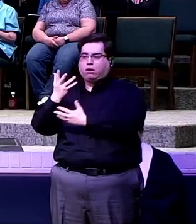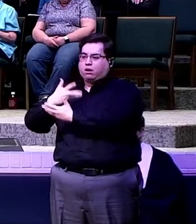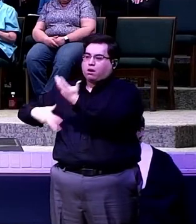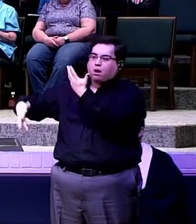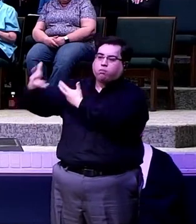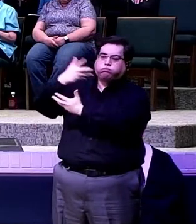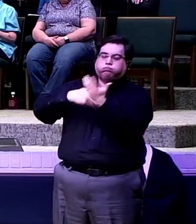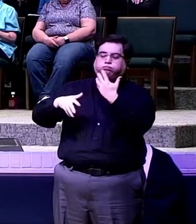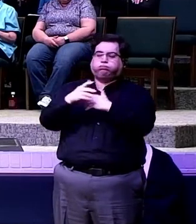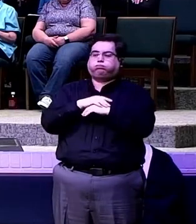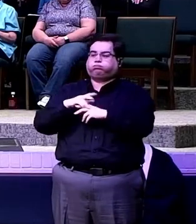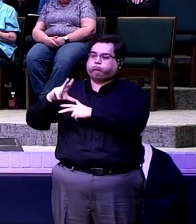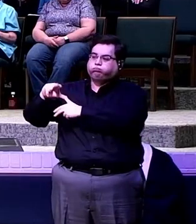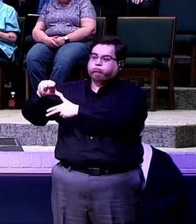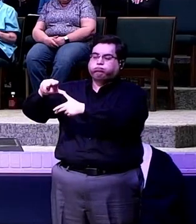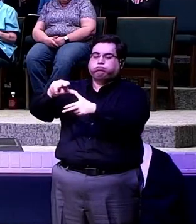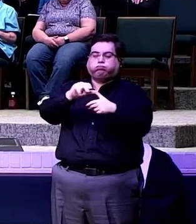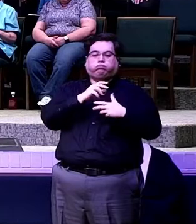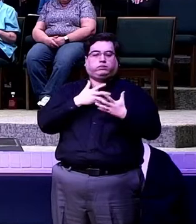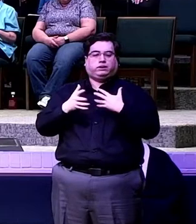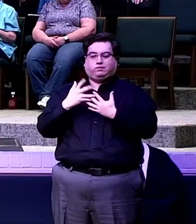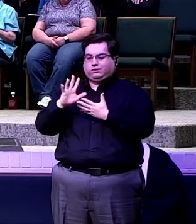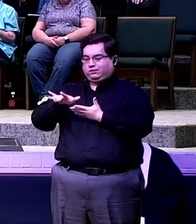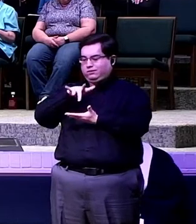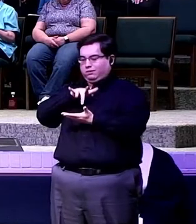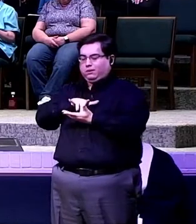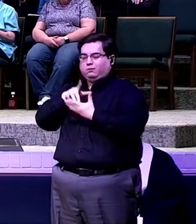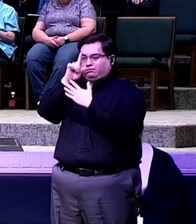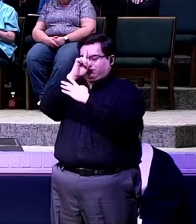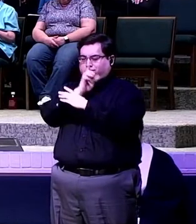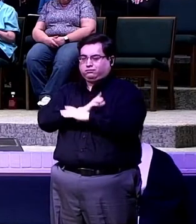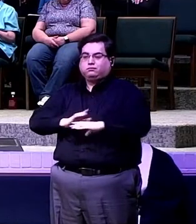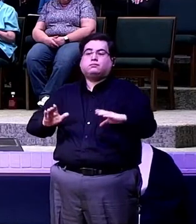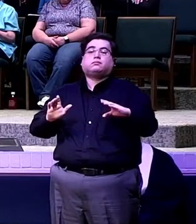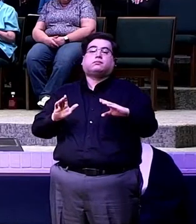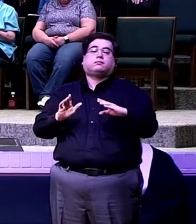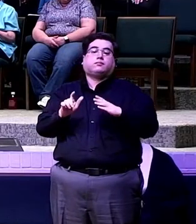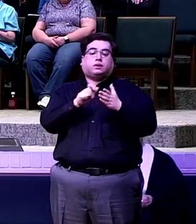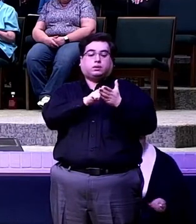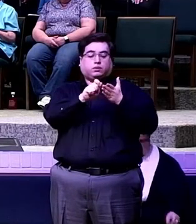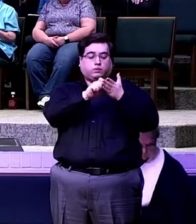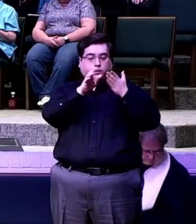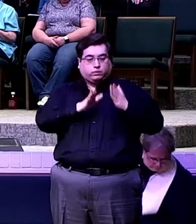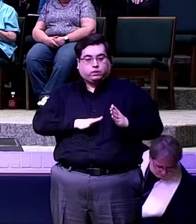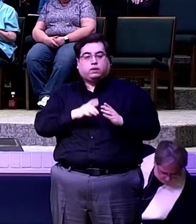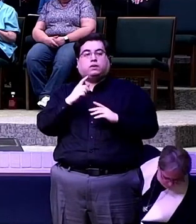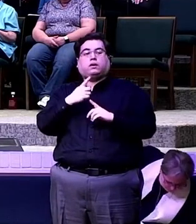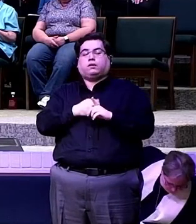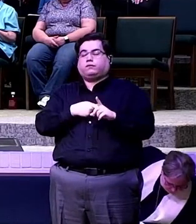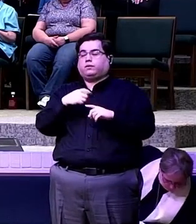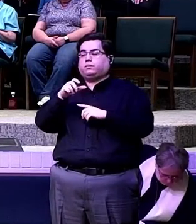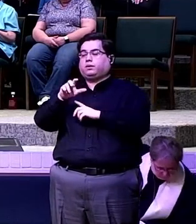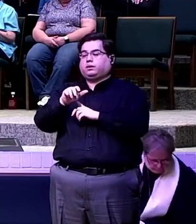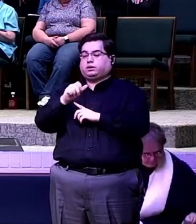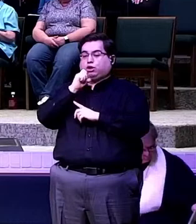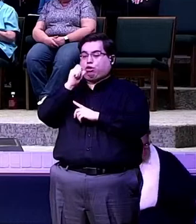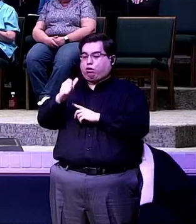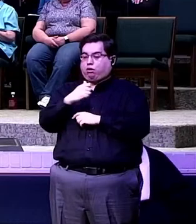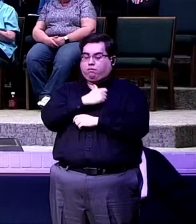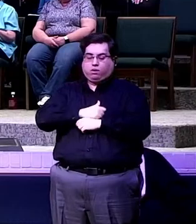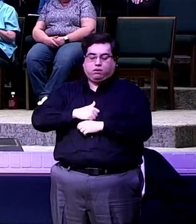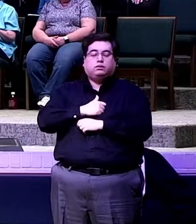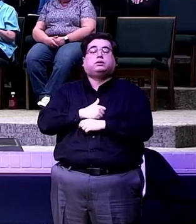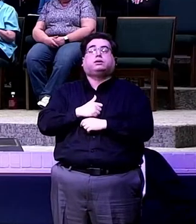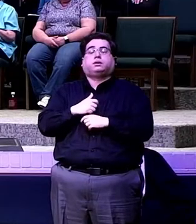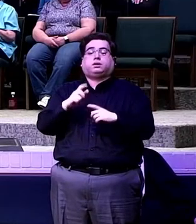Sonia Renee Taylor, the author of The Body is Not an Apology, The Power of Radical Self-Love, talks